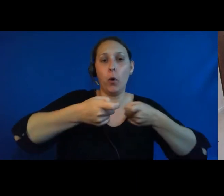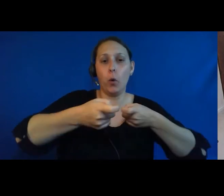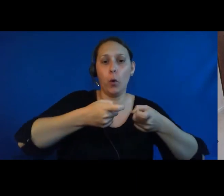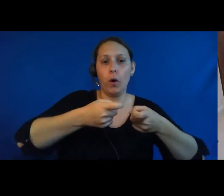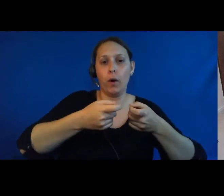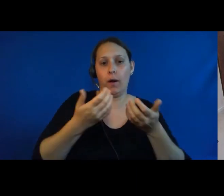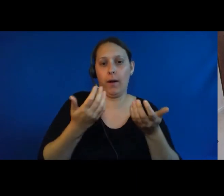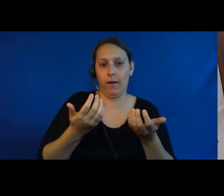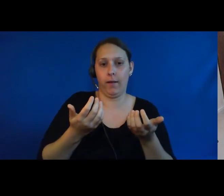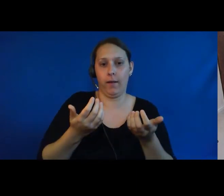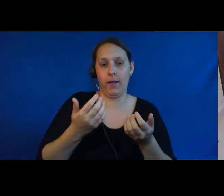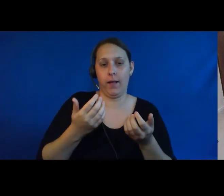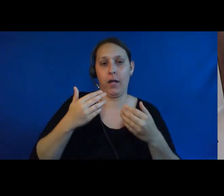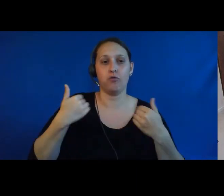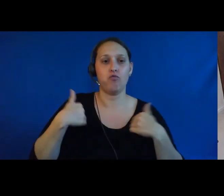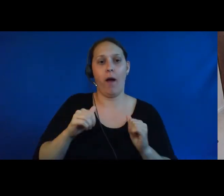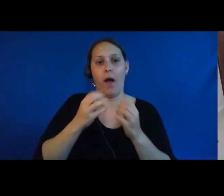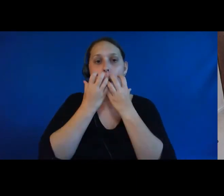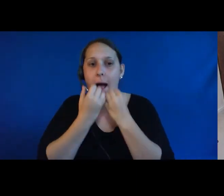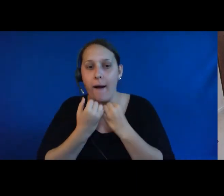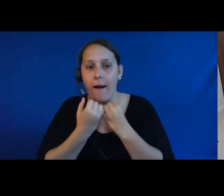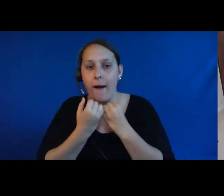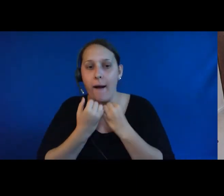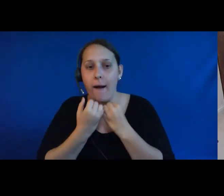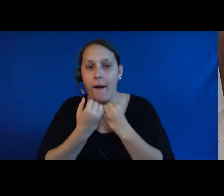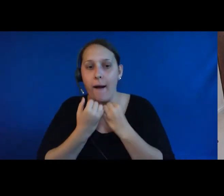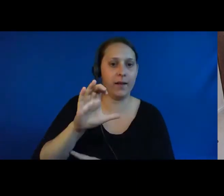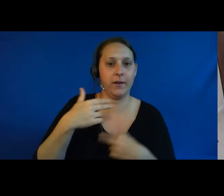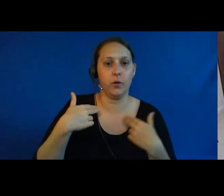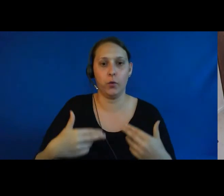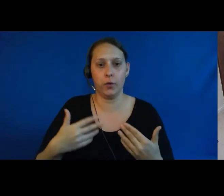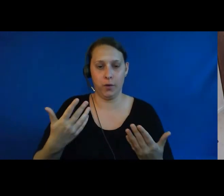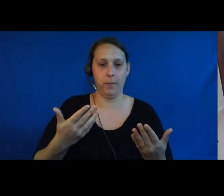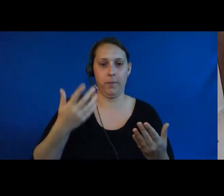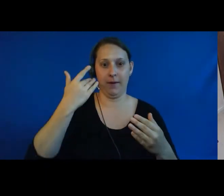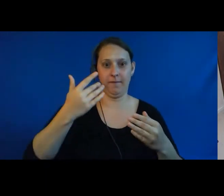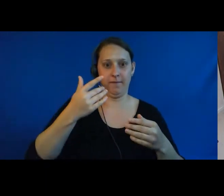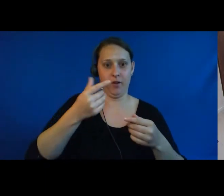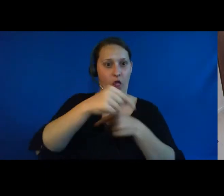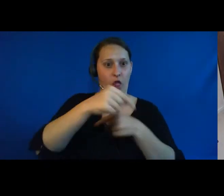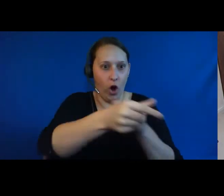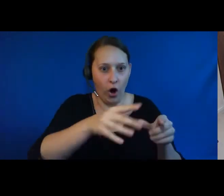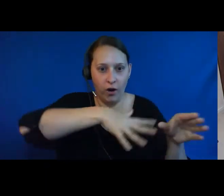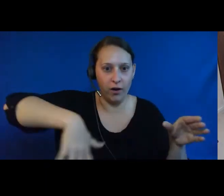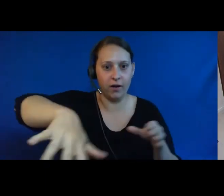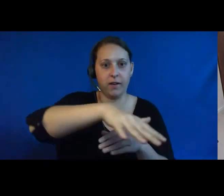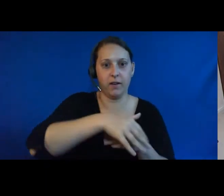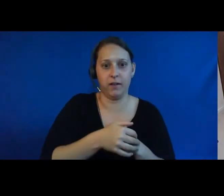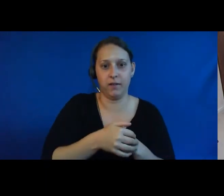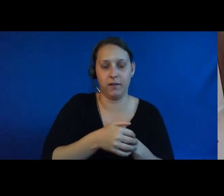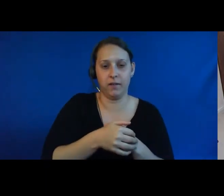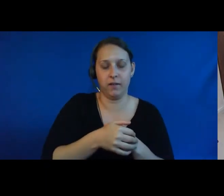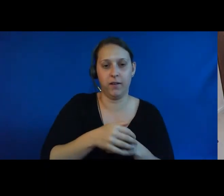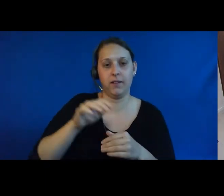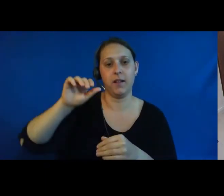humane efforts, if possible, by fencing them out of the gardens and things. We've had an increase in birds of